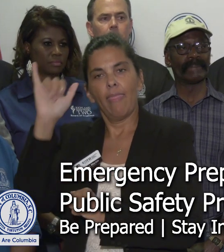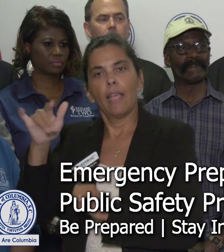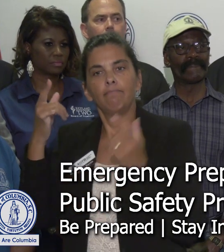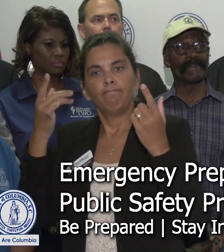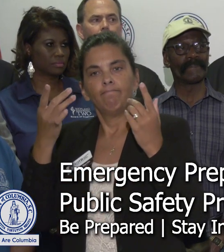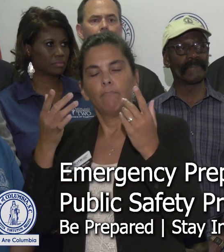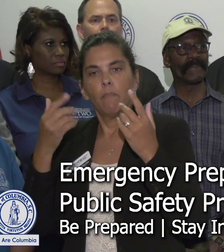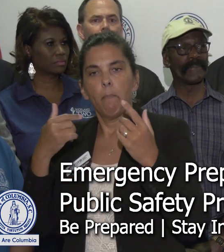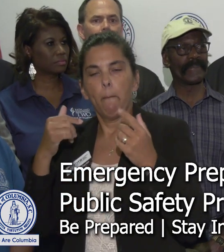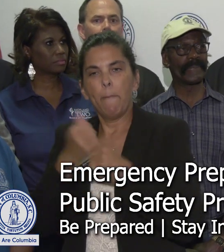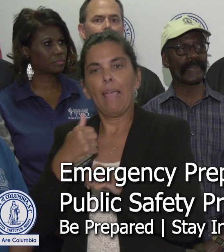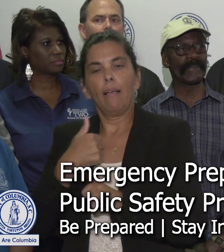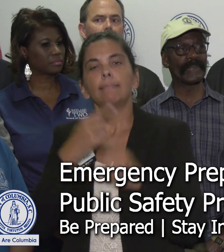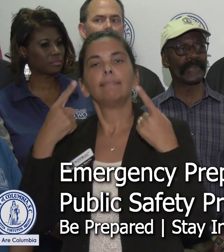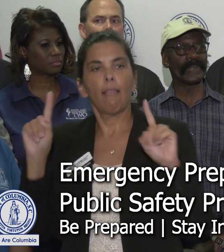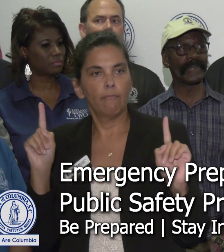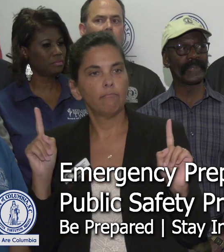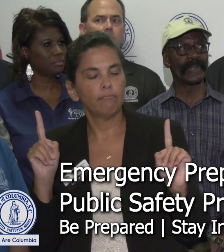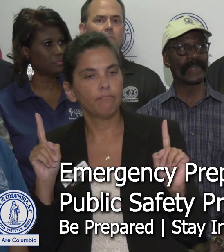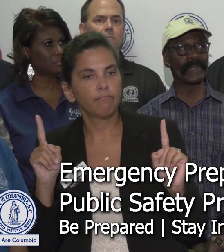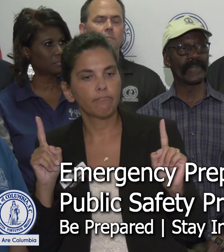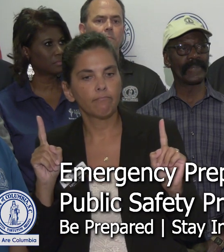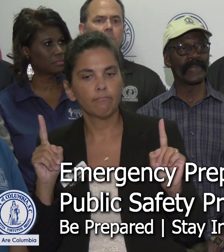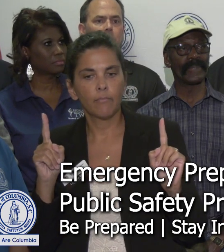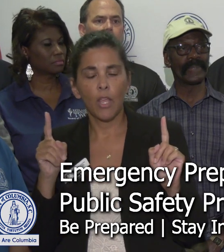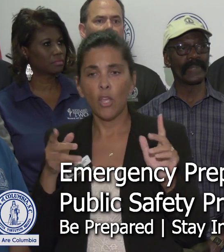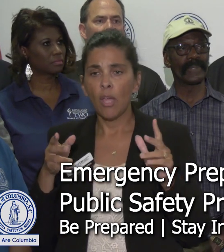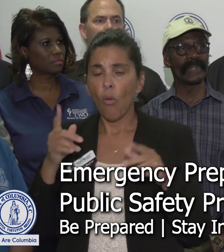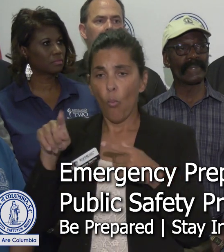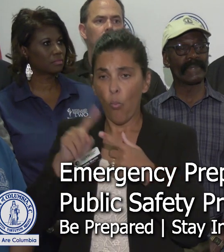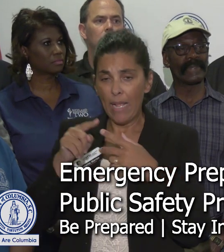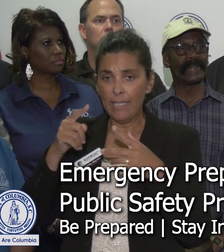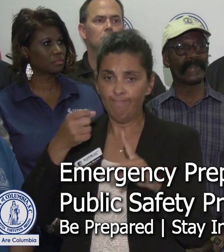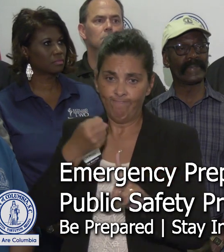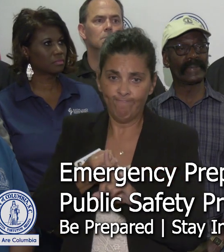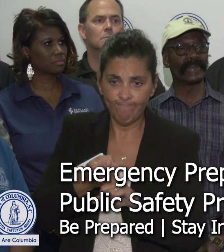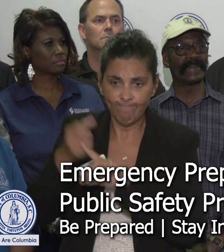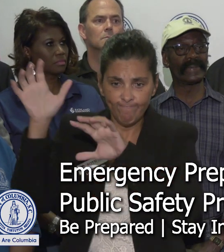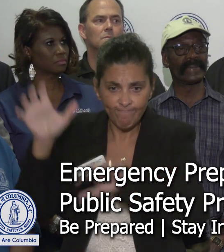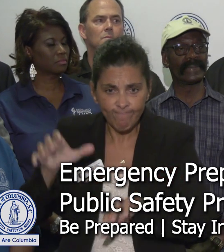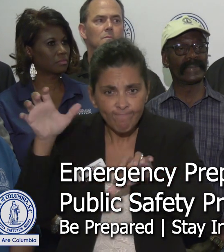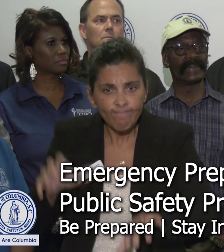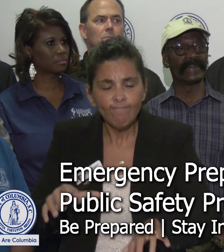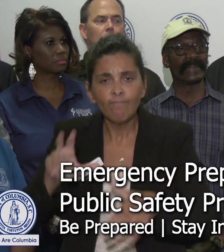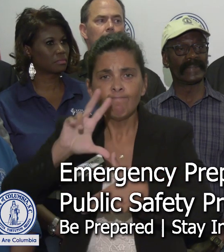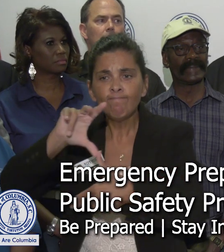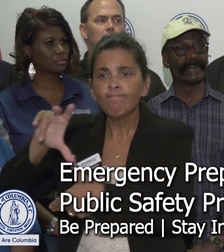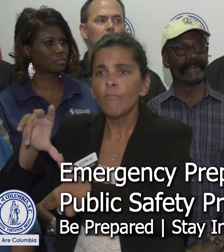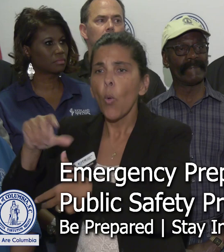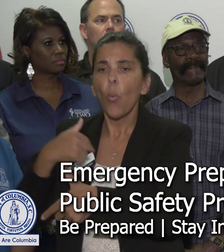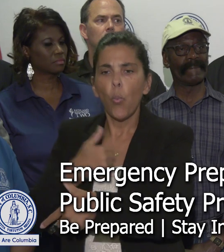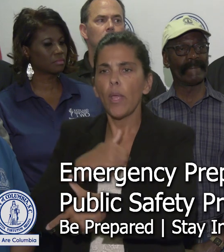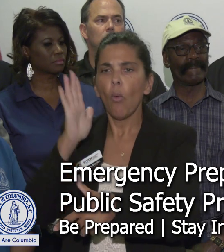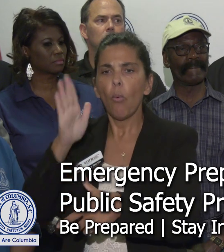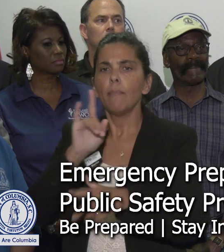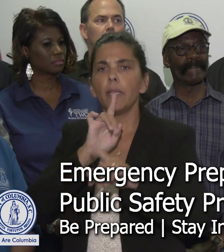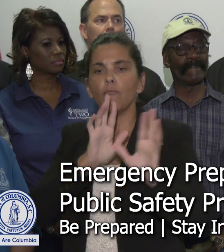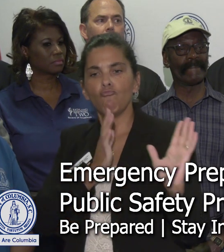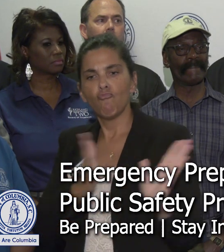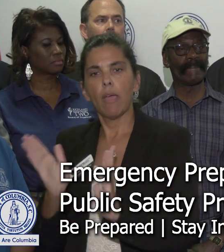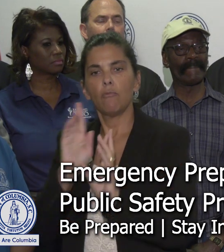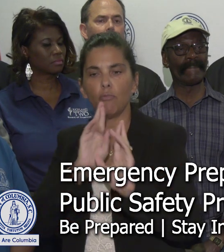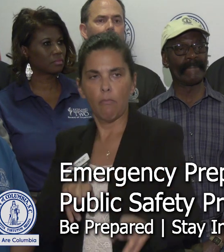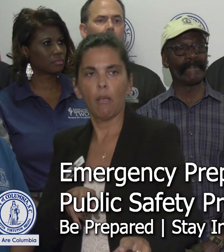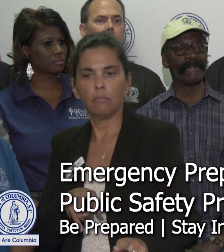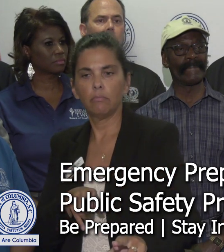We will be the eyes and ears during the storm. We will be prepared to respond at a moment's notice, and